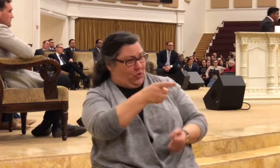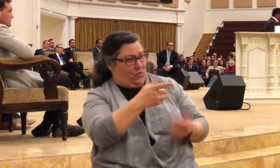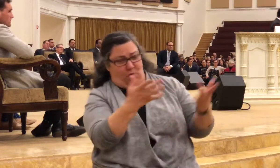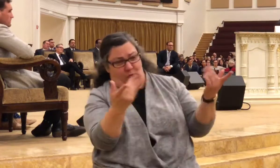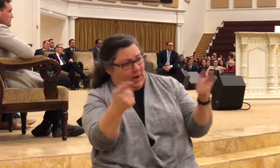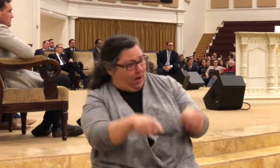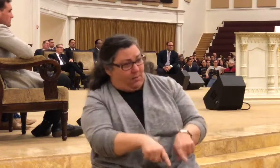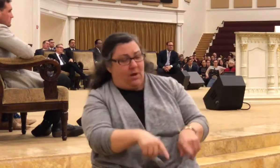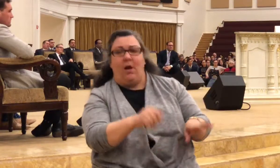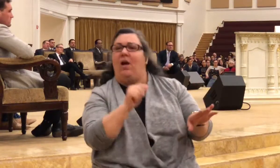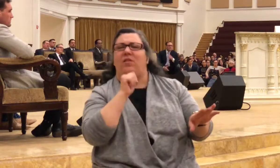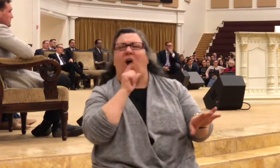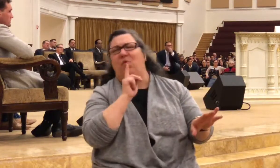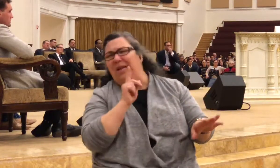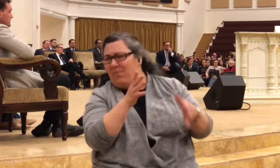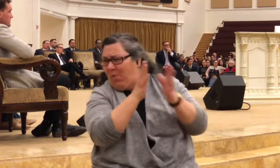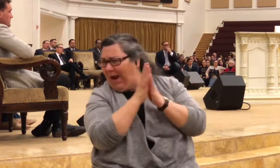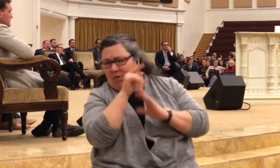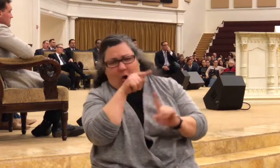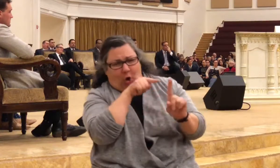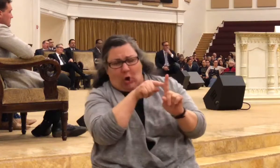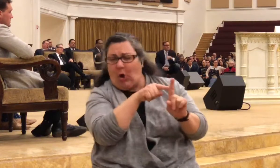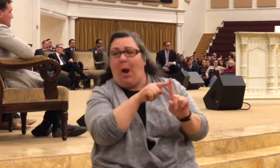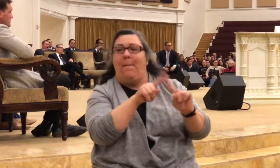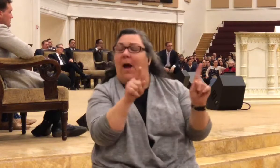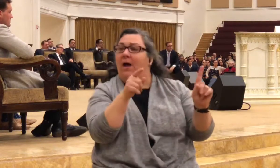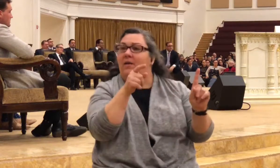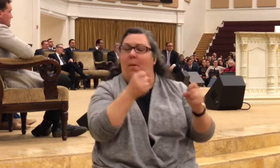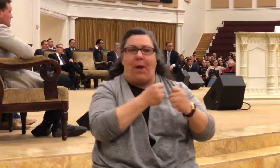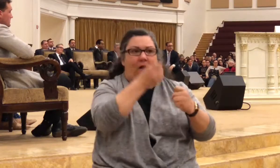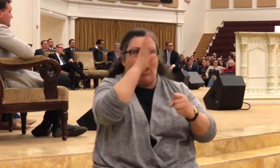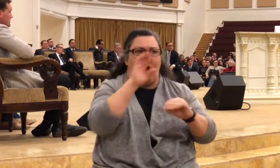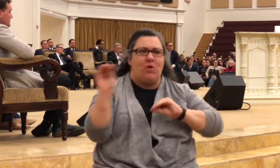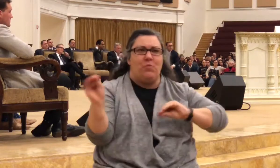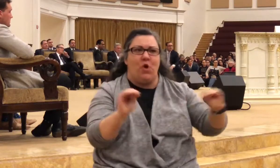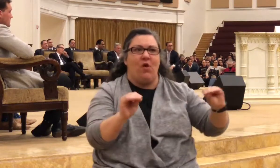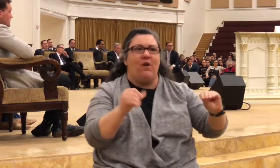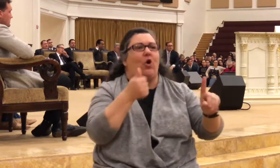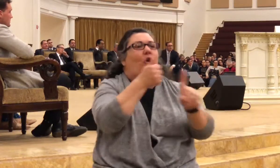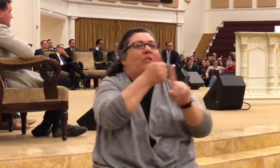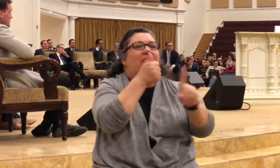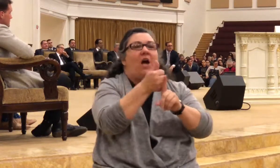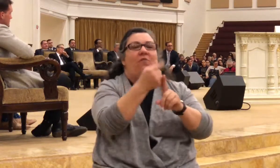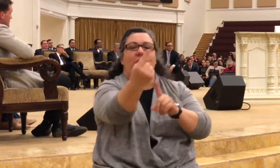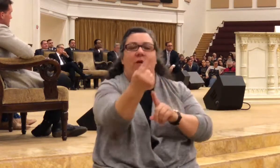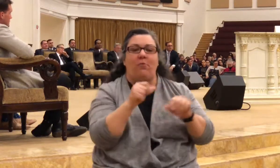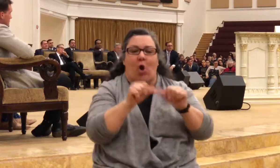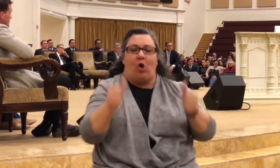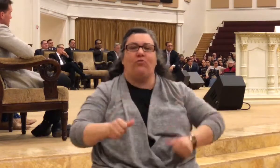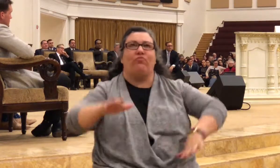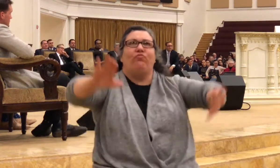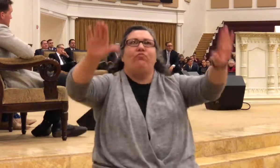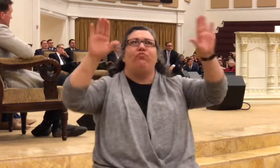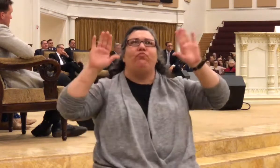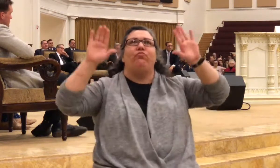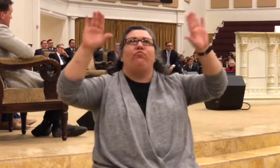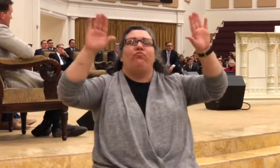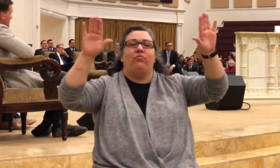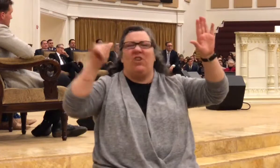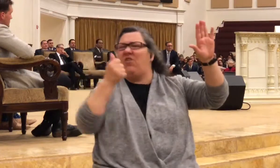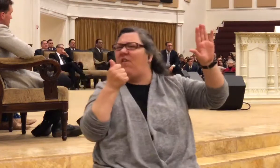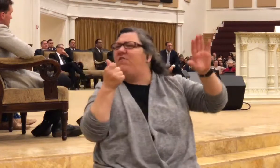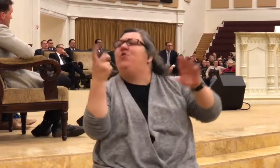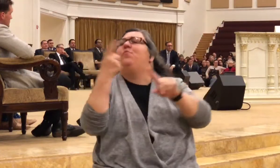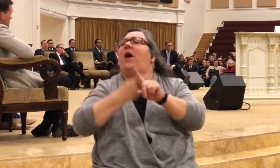And we didn't really pray for her at all, but the power of God was moving so strong. She had her hands lifted up in the altar. This is just a few months